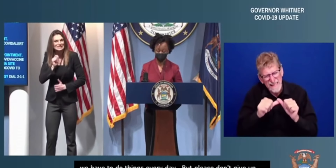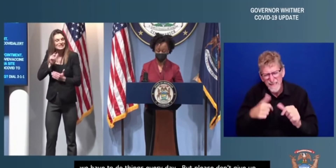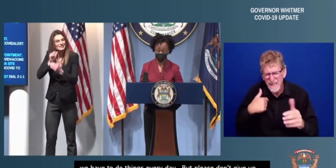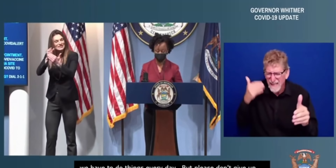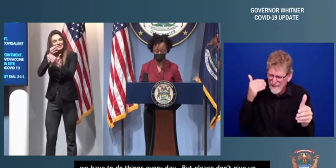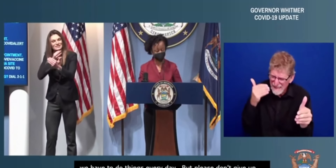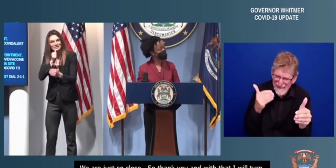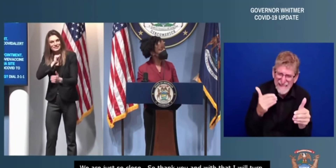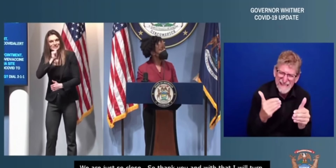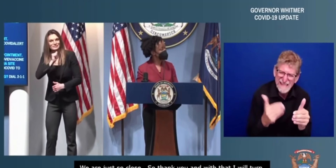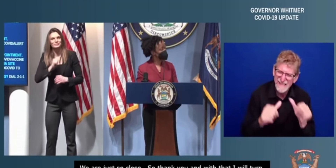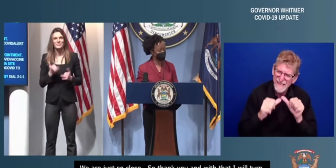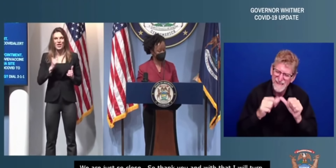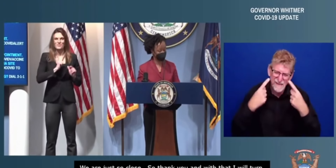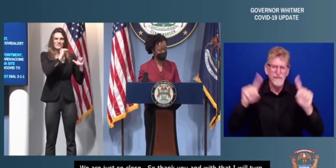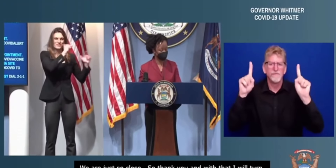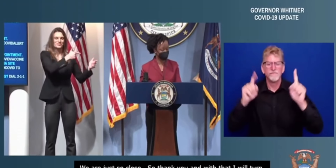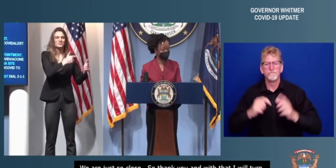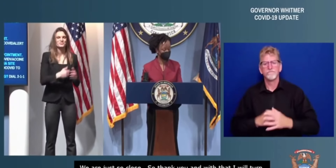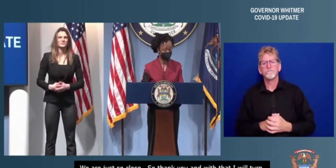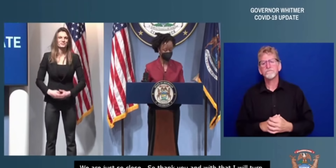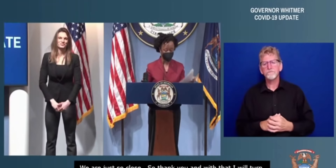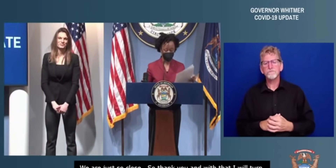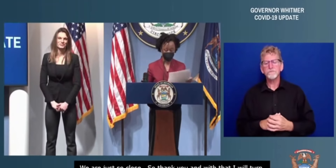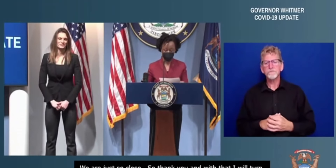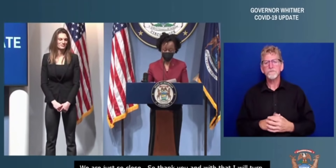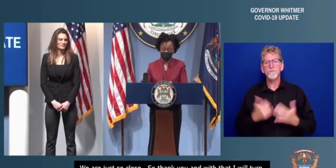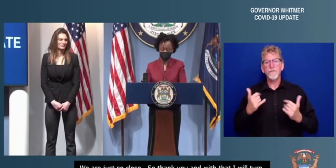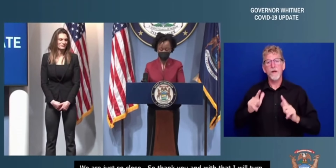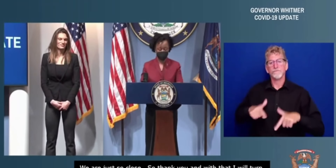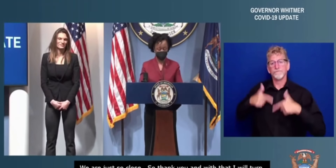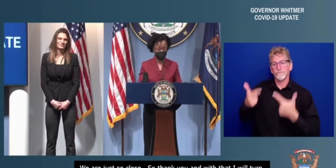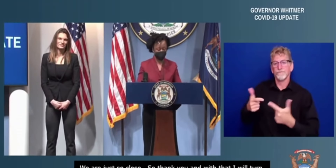Tina Friesdecker, CEO of Spectrum Health.